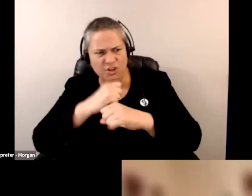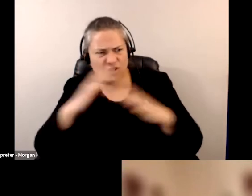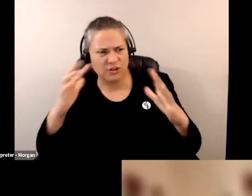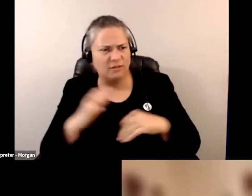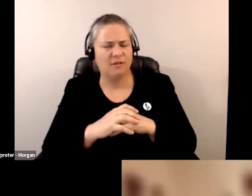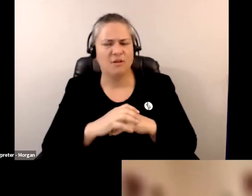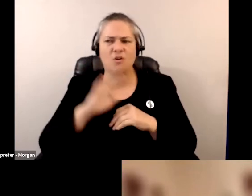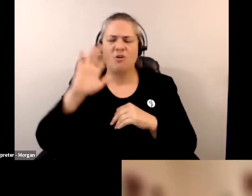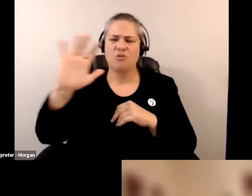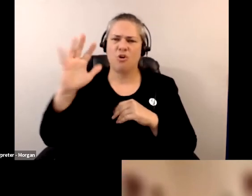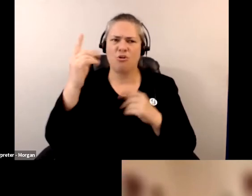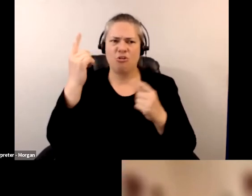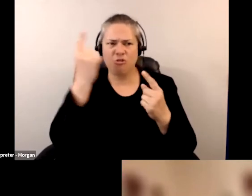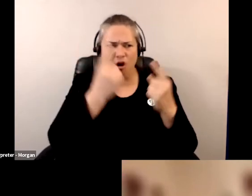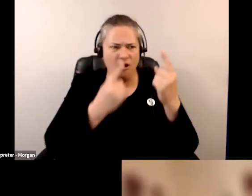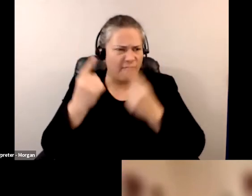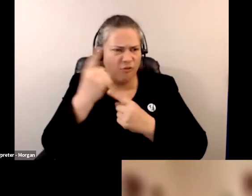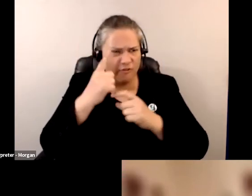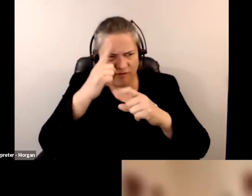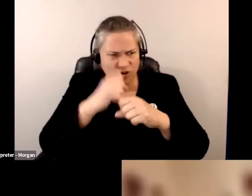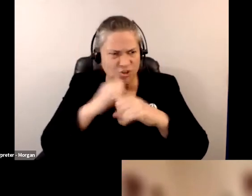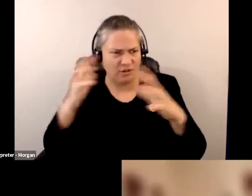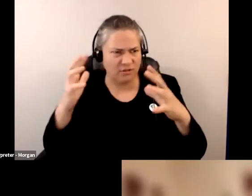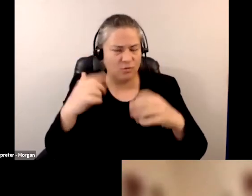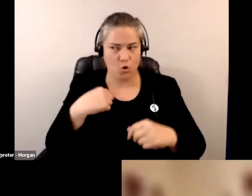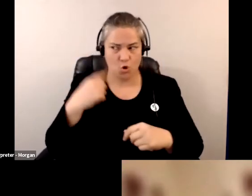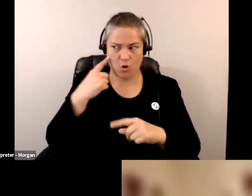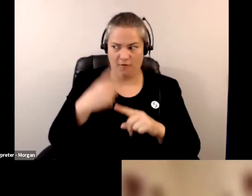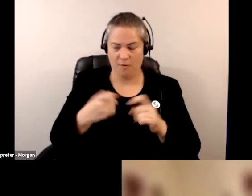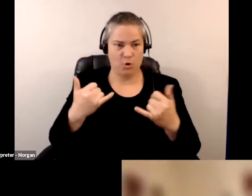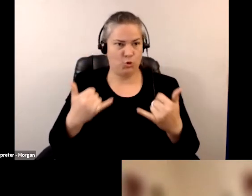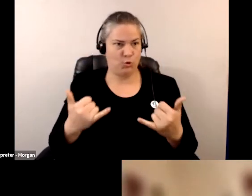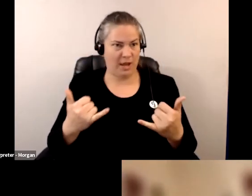vision that we heard about today and is